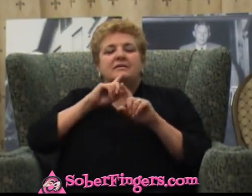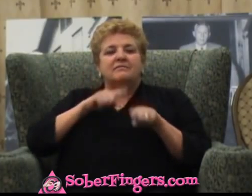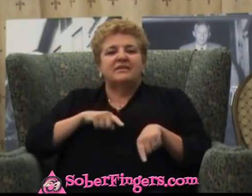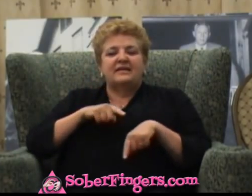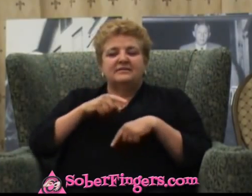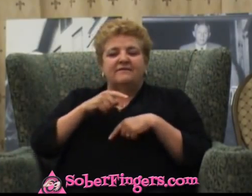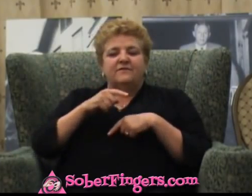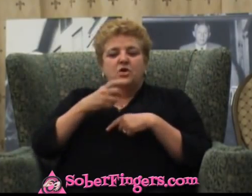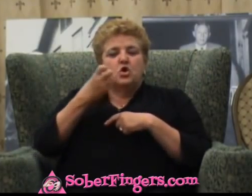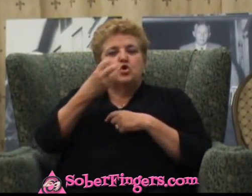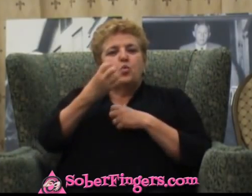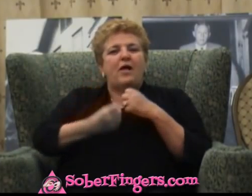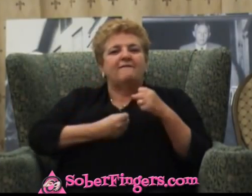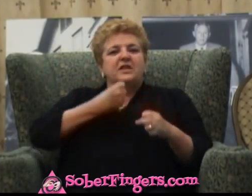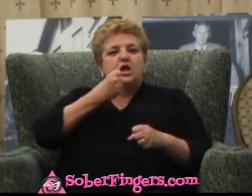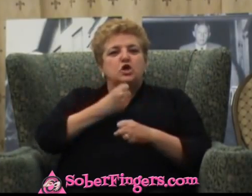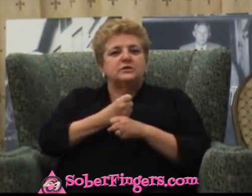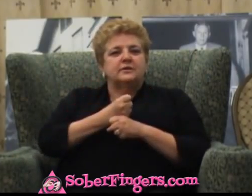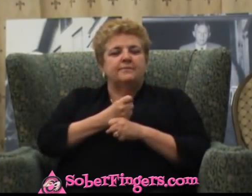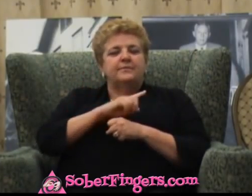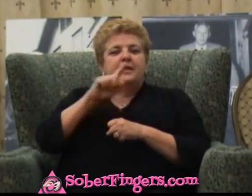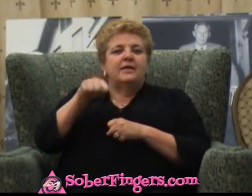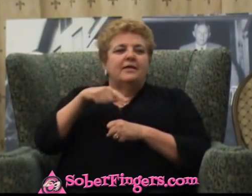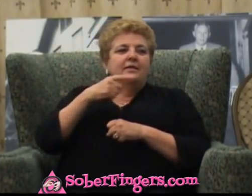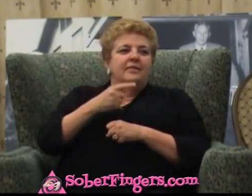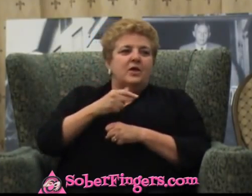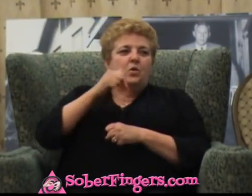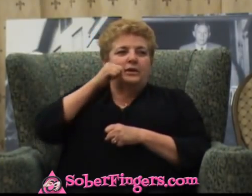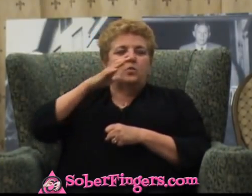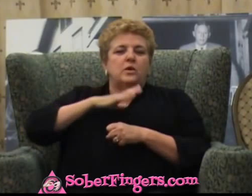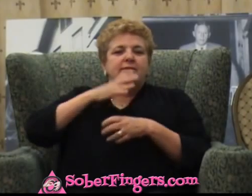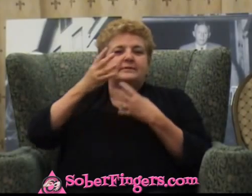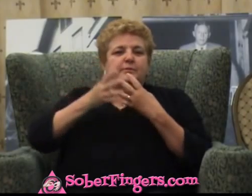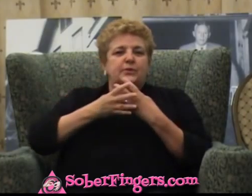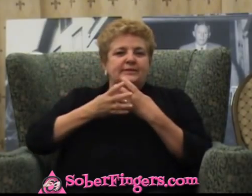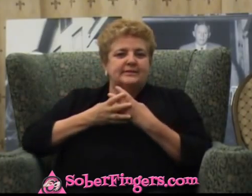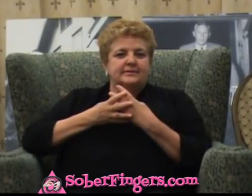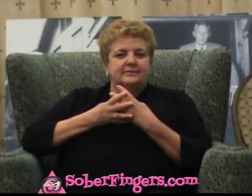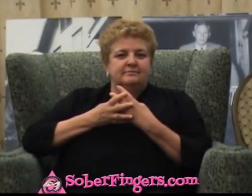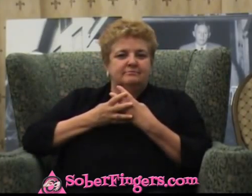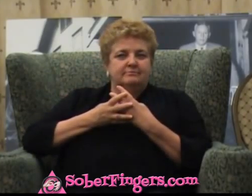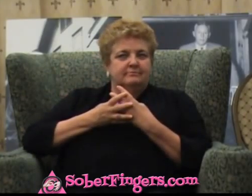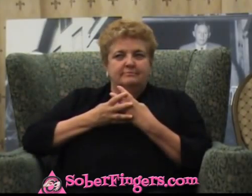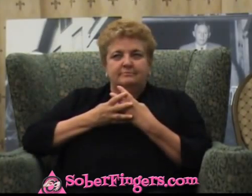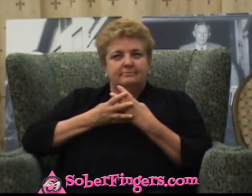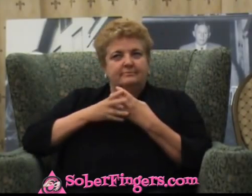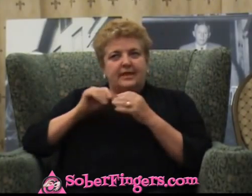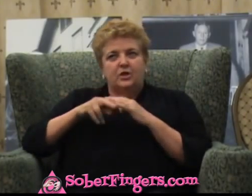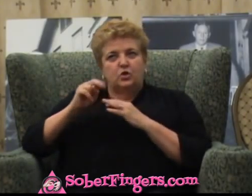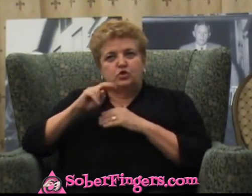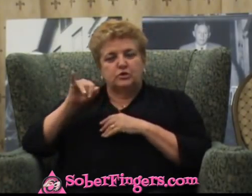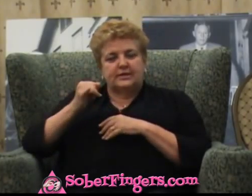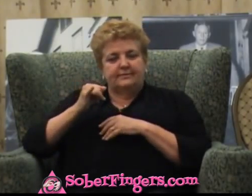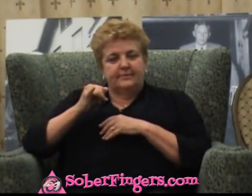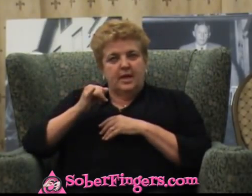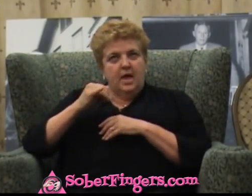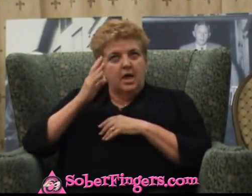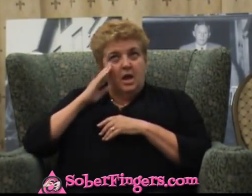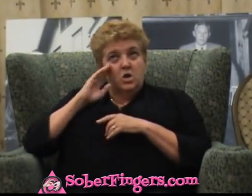was shipped off to the only female penitentiary in the state of New Jersey. It's only one. Everybody's there. And I knew as soon as I got in there and they dumped me and I